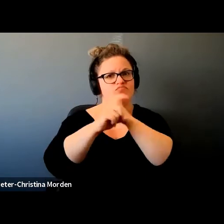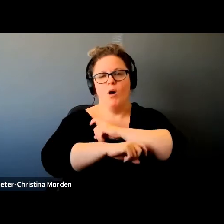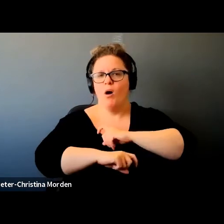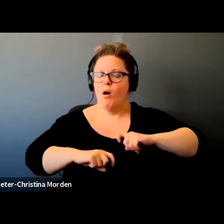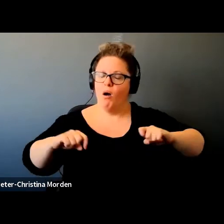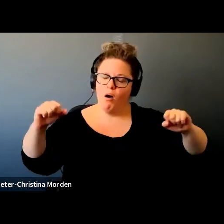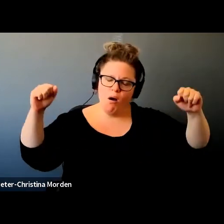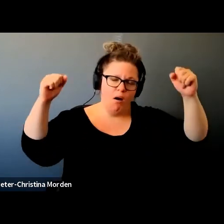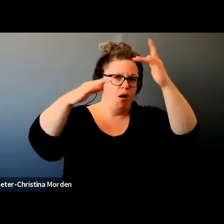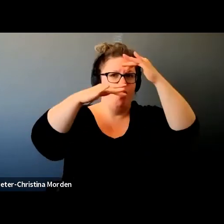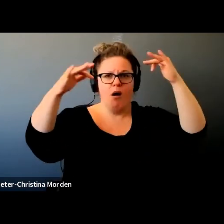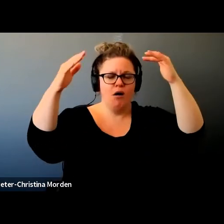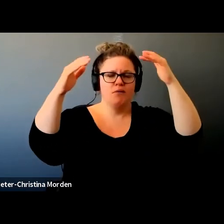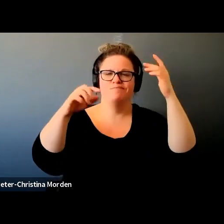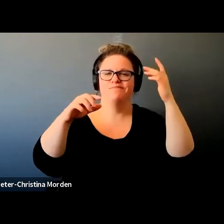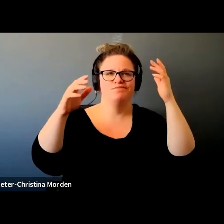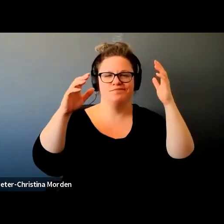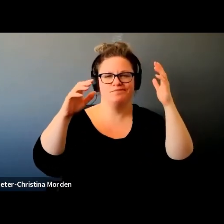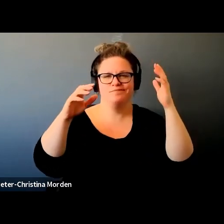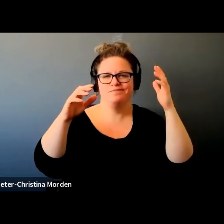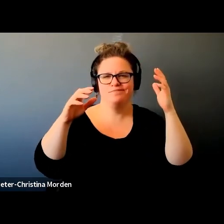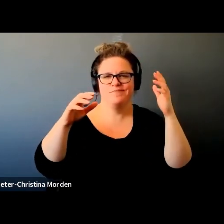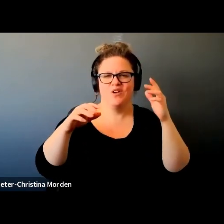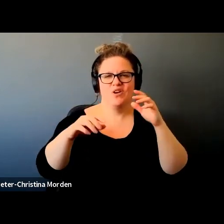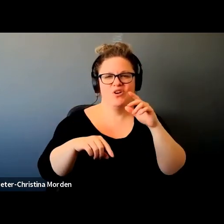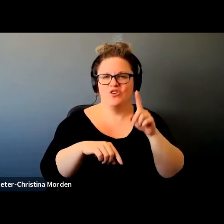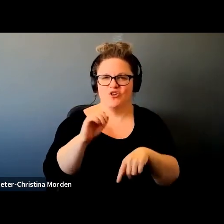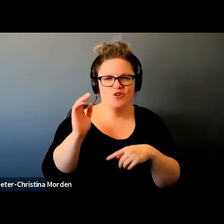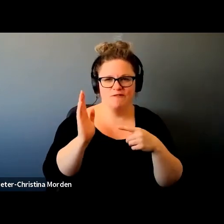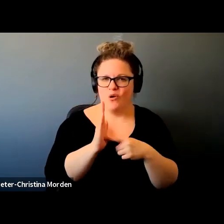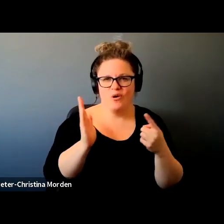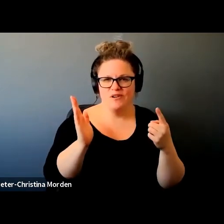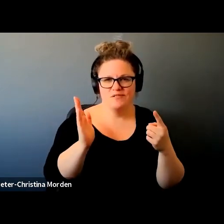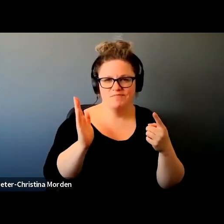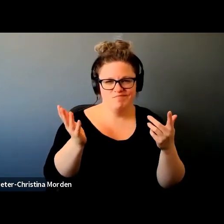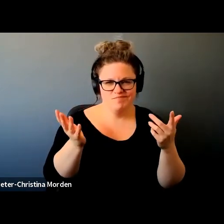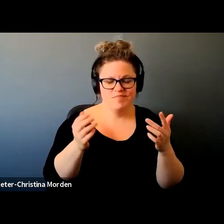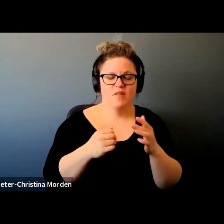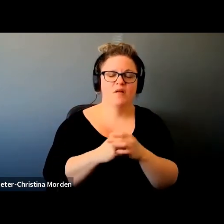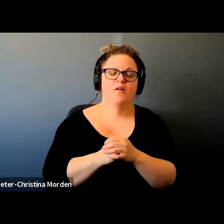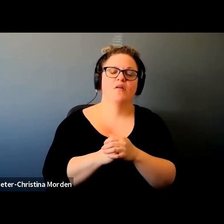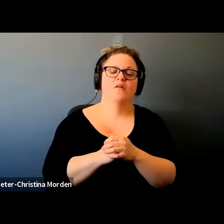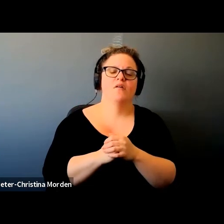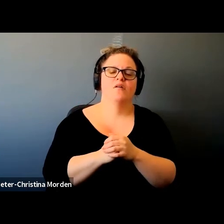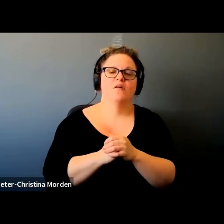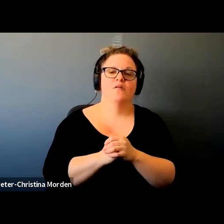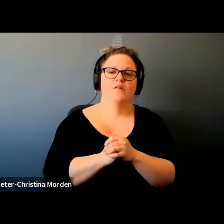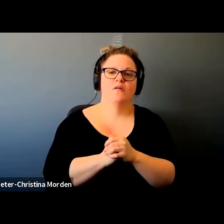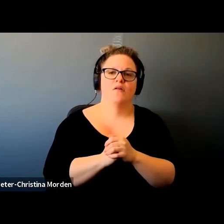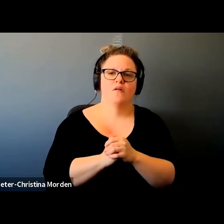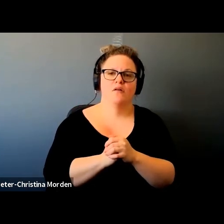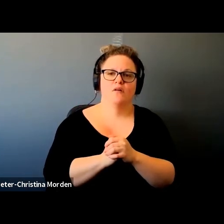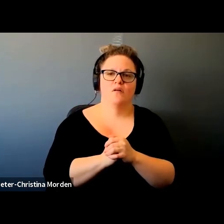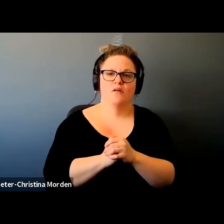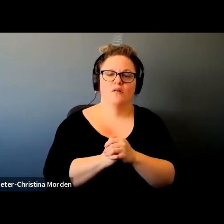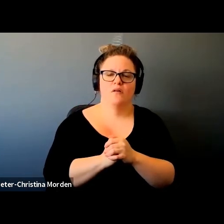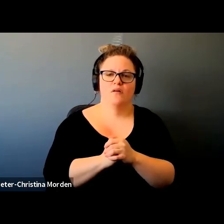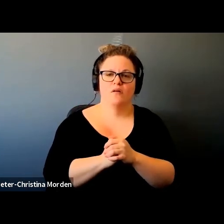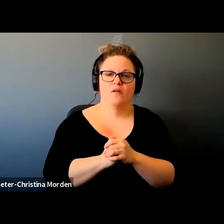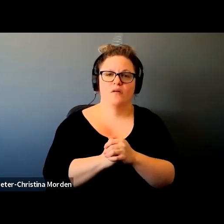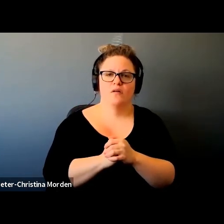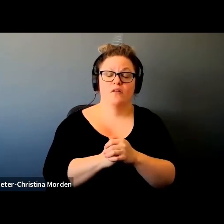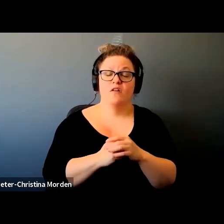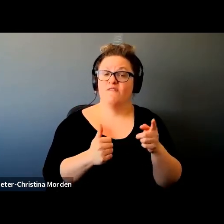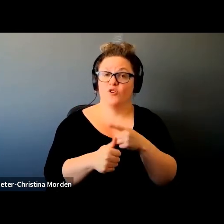bunch of things that I couldn't afford. And the first time that I got to work on the project, all I had was 10 minutes on